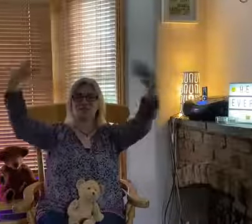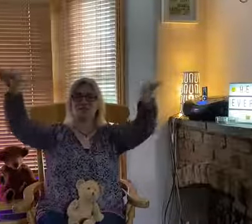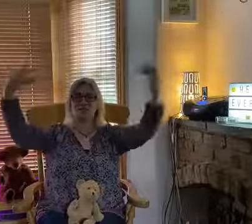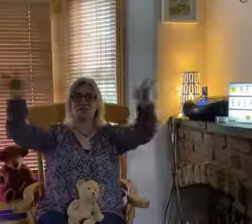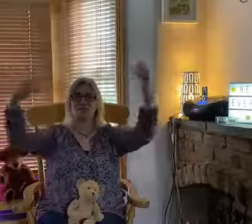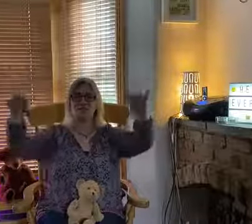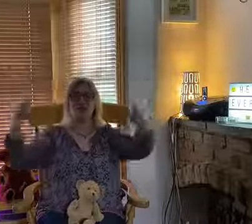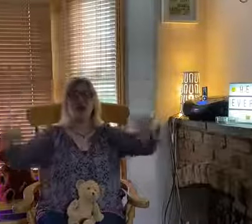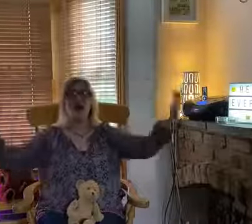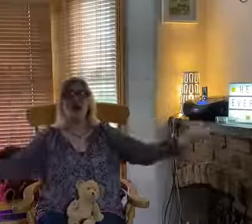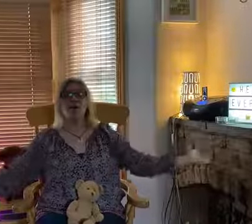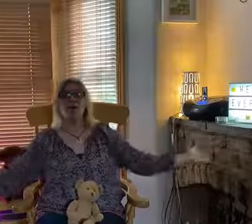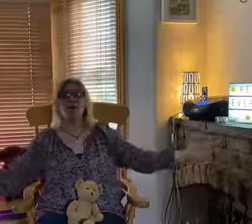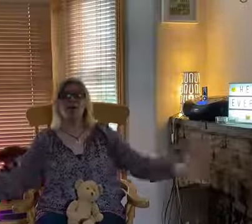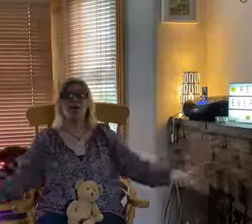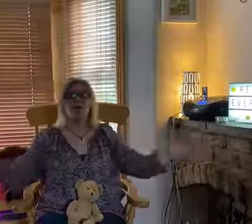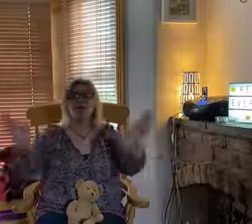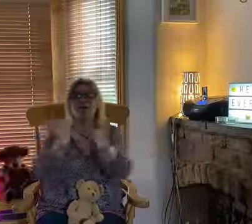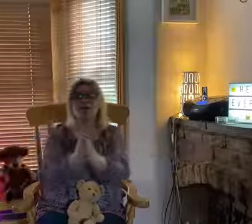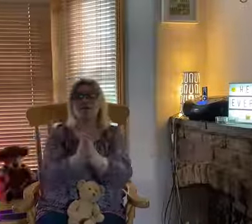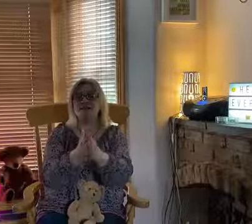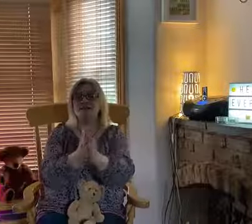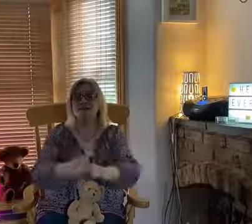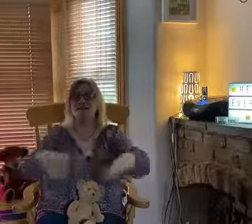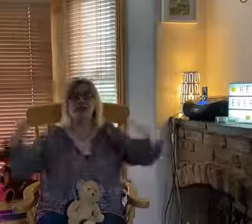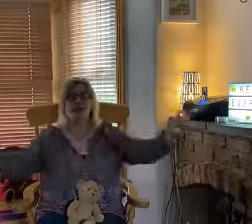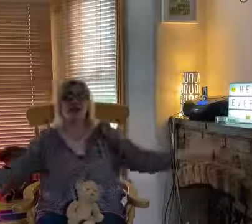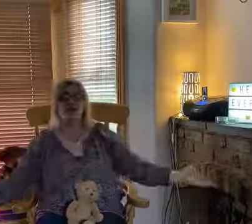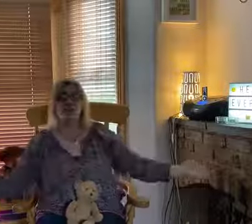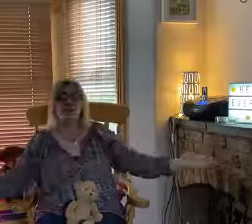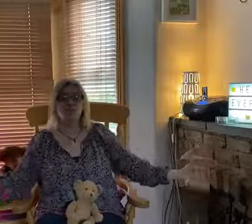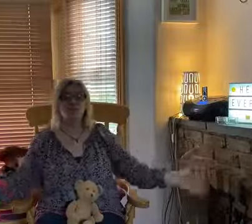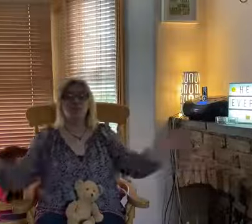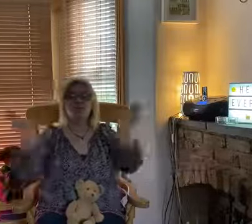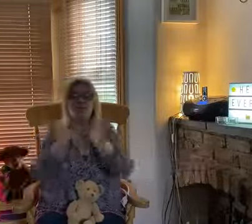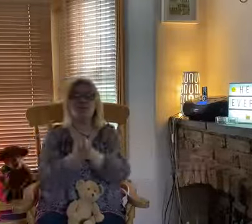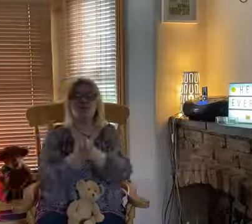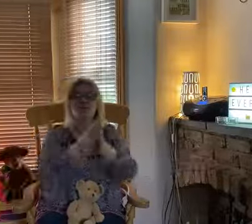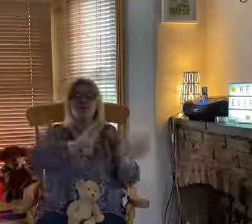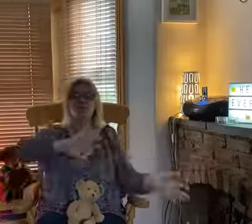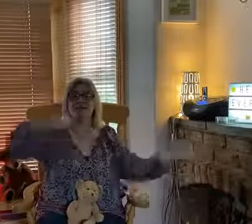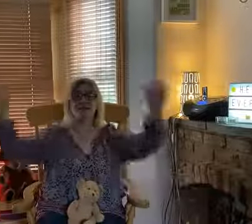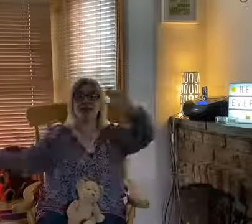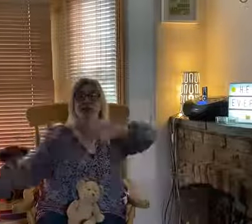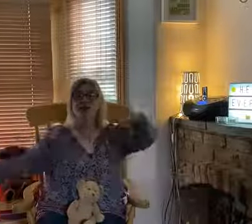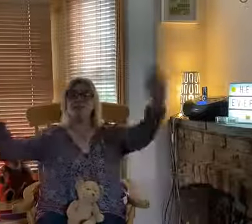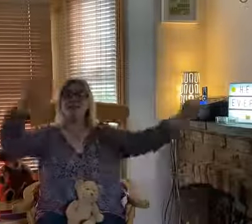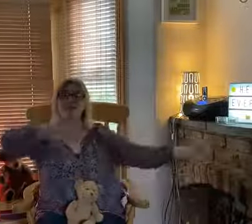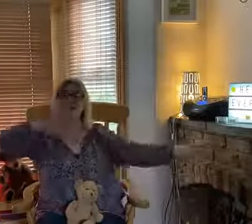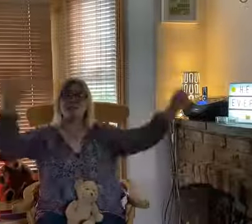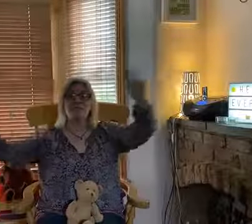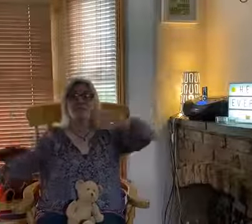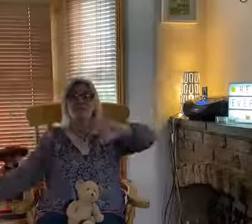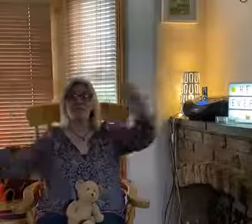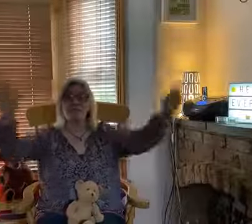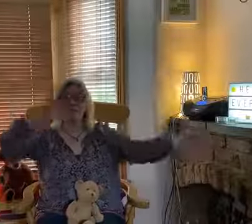shake. There we go. Open, shut them. Open, shut them. Keep them wide